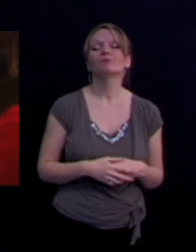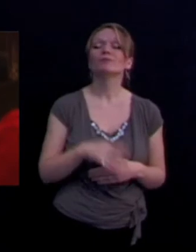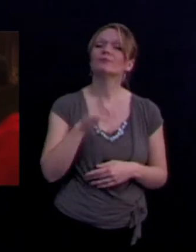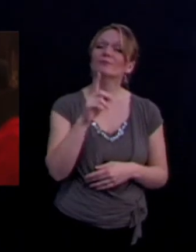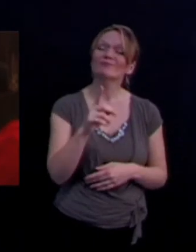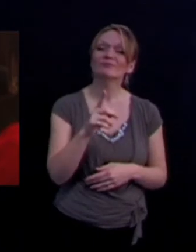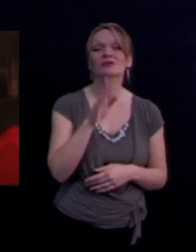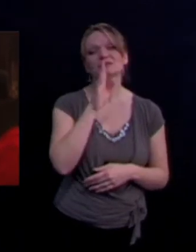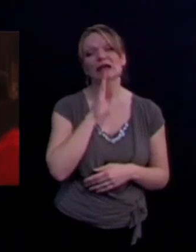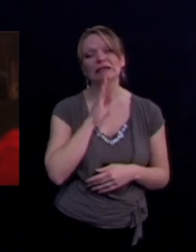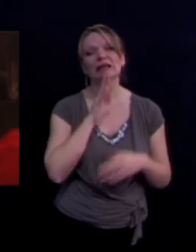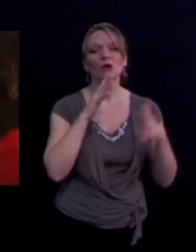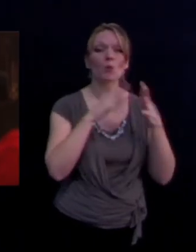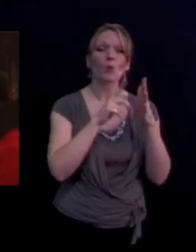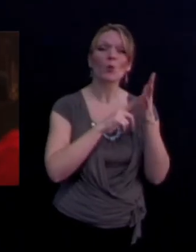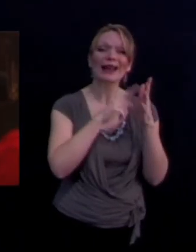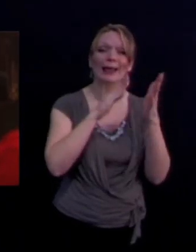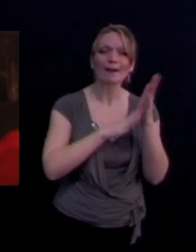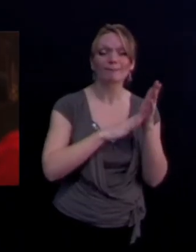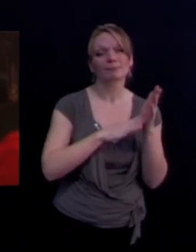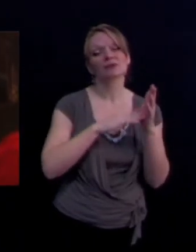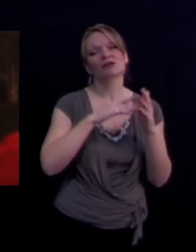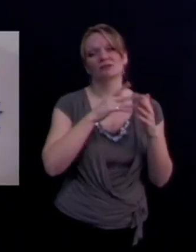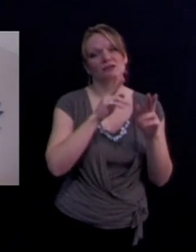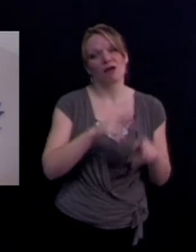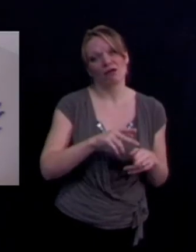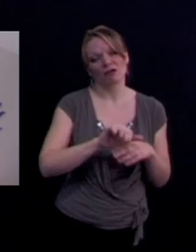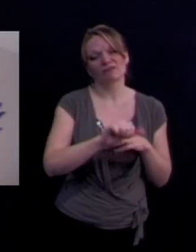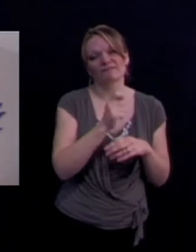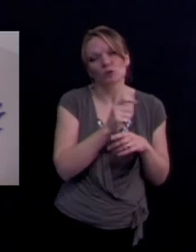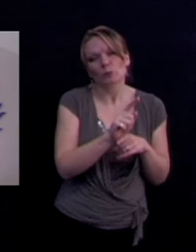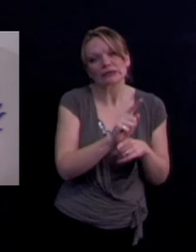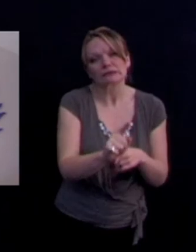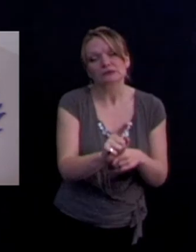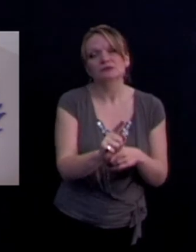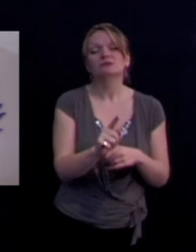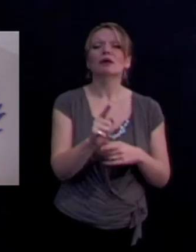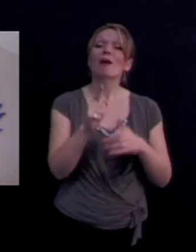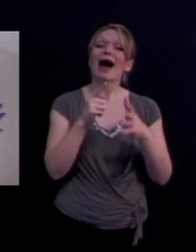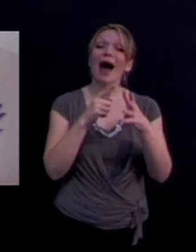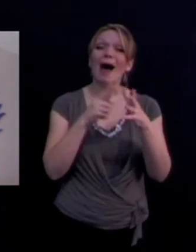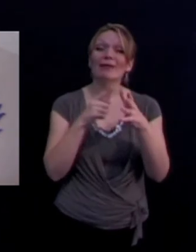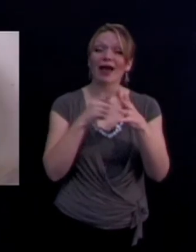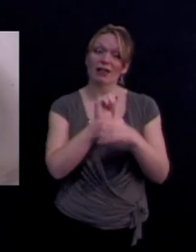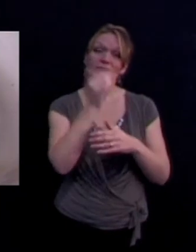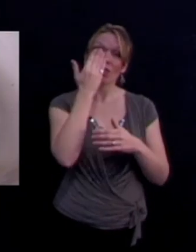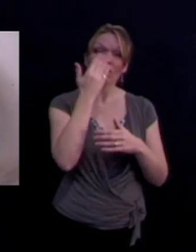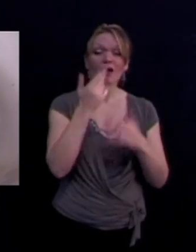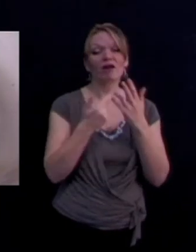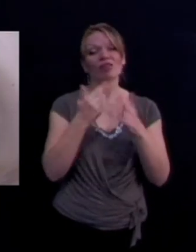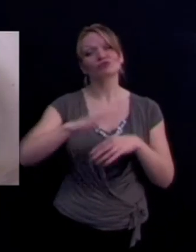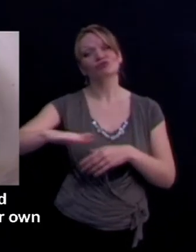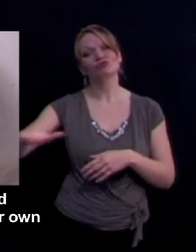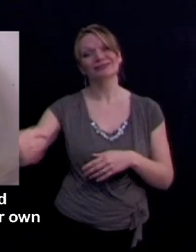Sadly, William lived little longer than a few weeks. Abigail Bosley went on to have other children at Strangers'